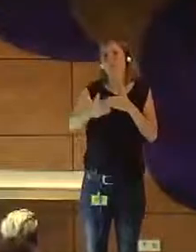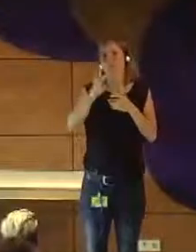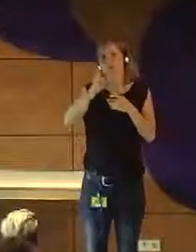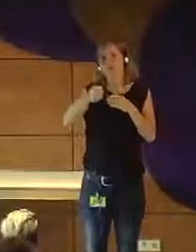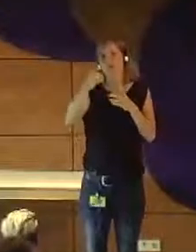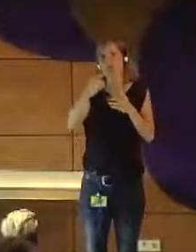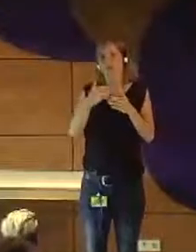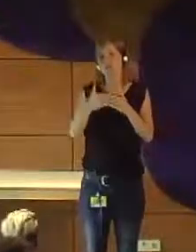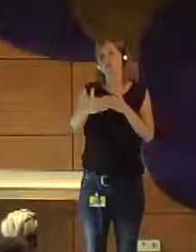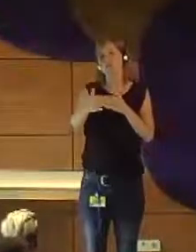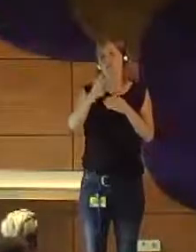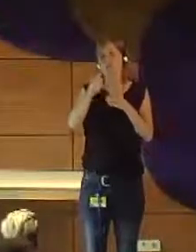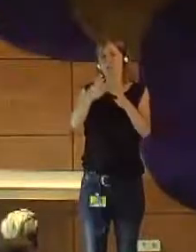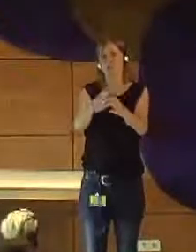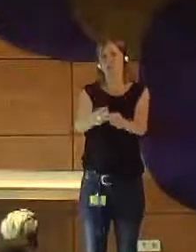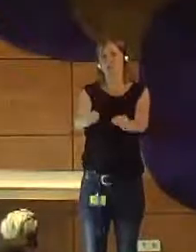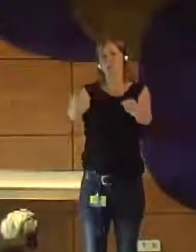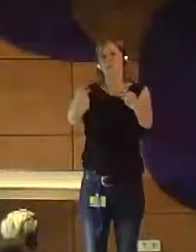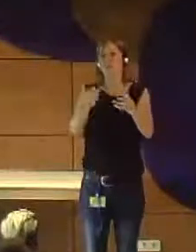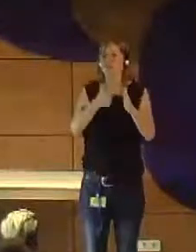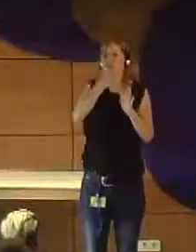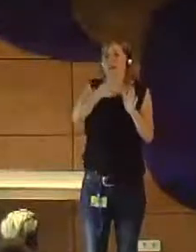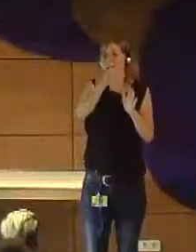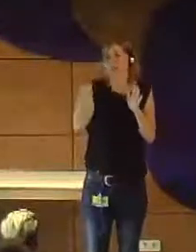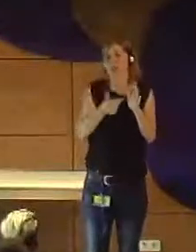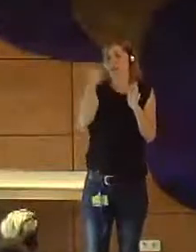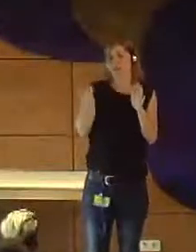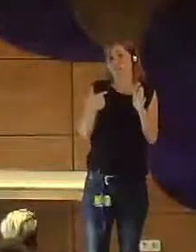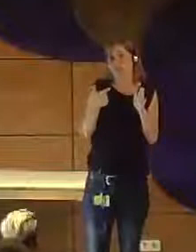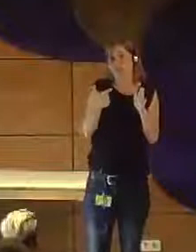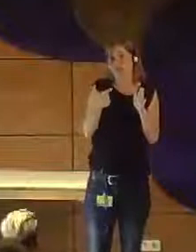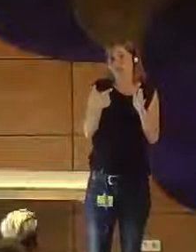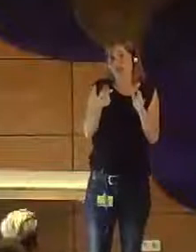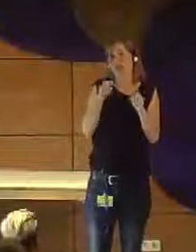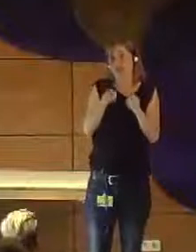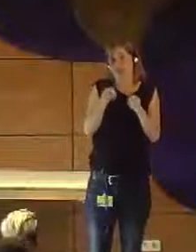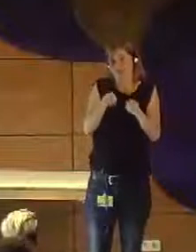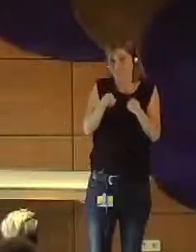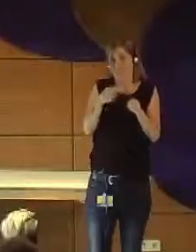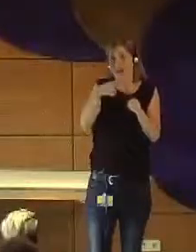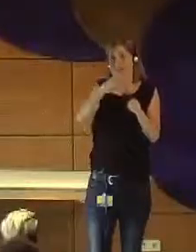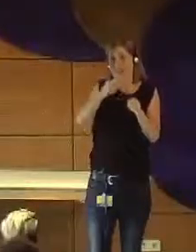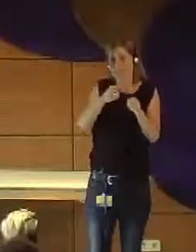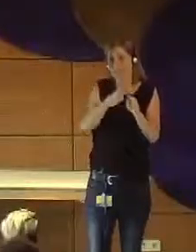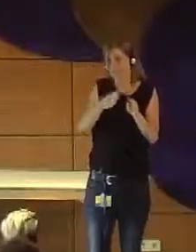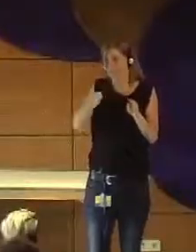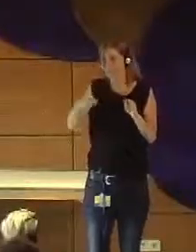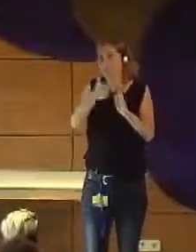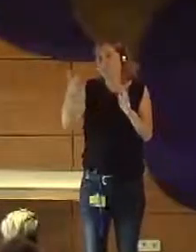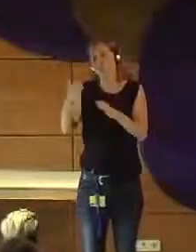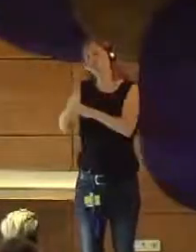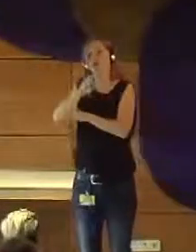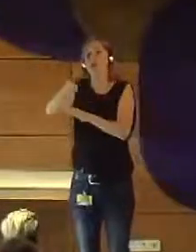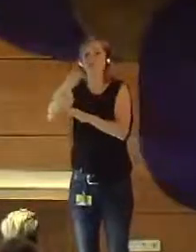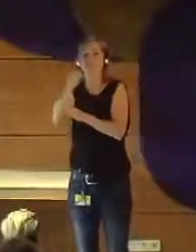auslaufen und über 1-2 Jahre und dann mit Testosteron weitergeführt werden.